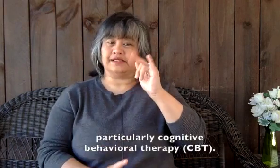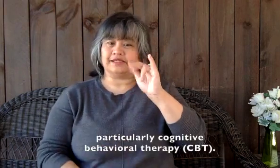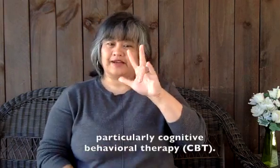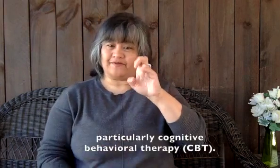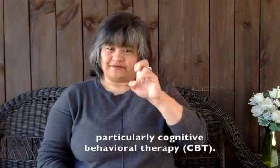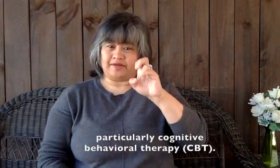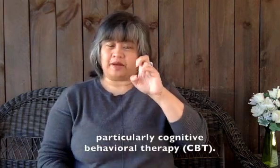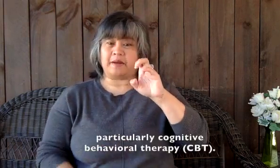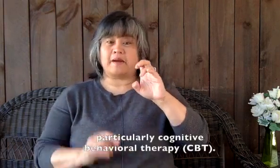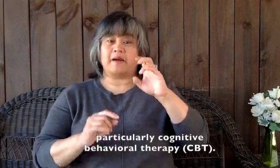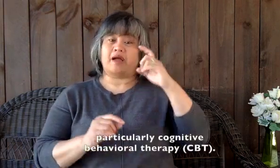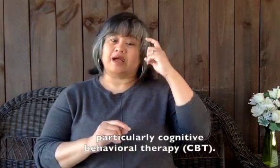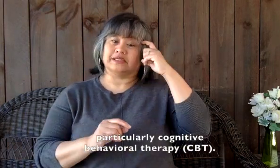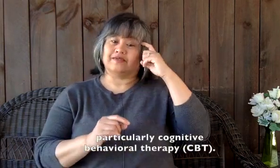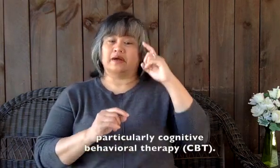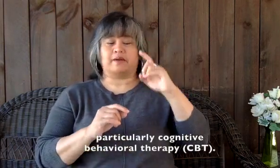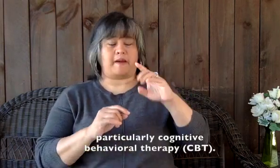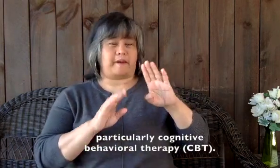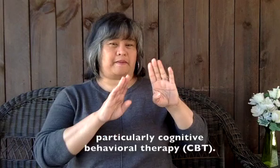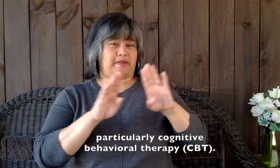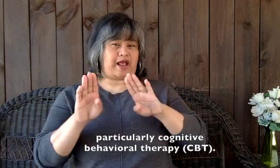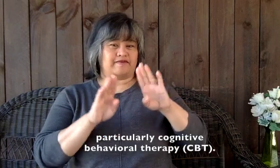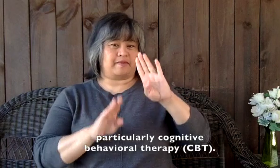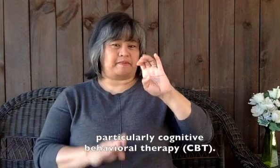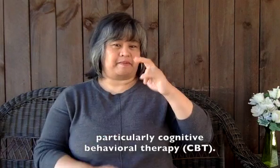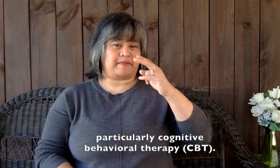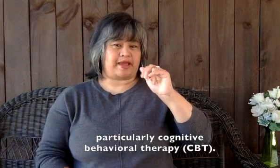particularly cognitive behavioral therapy, CBT.